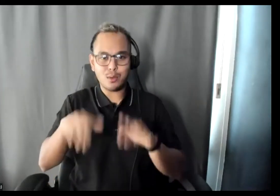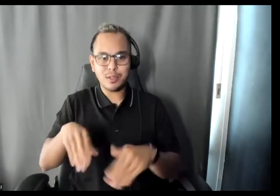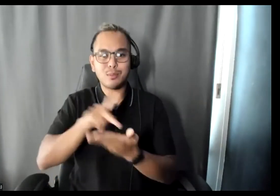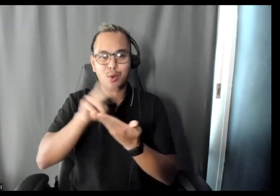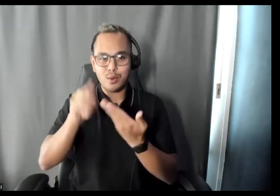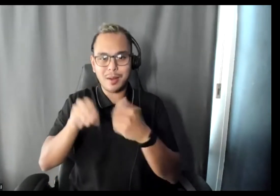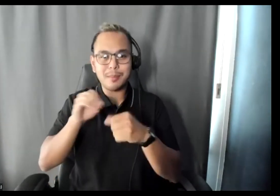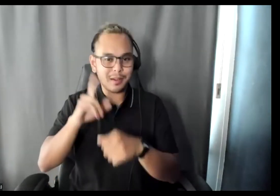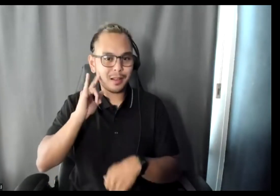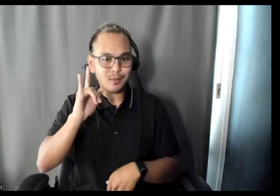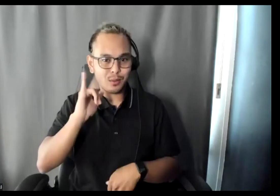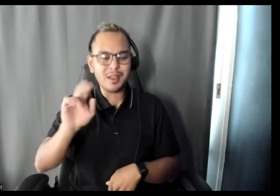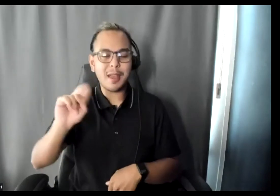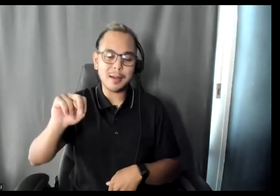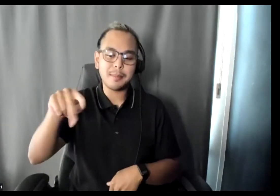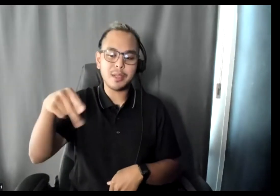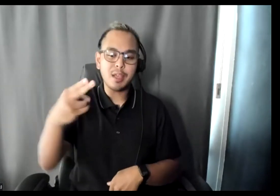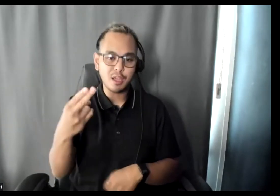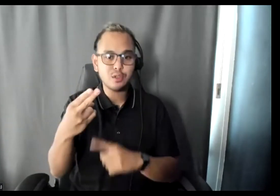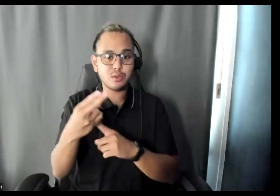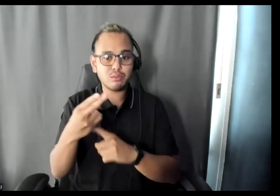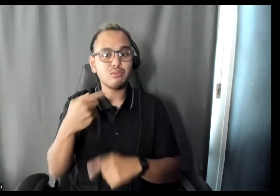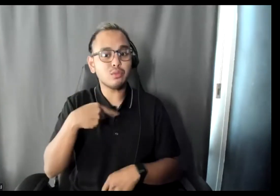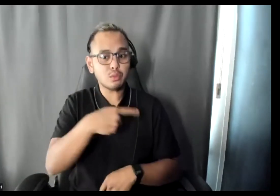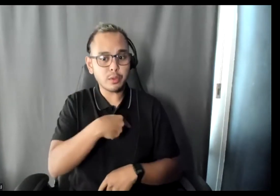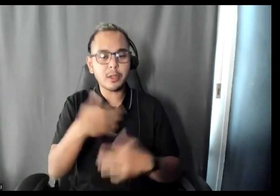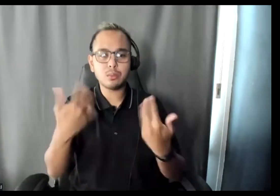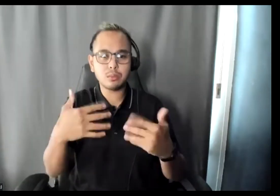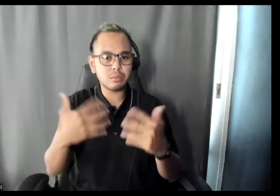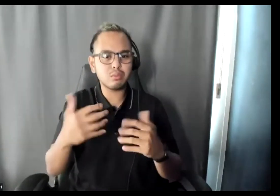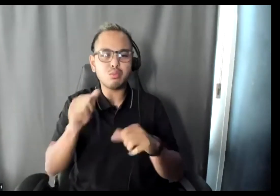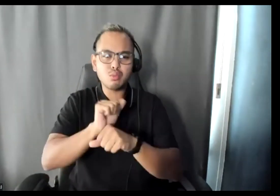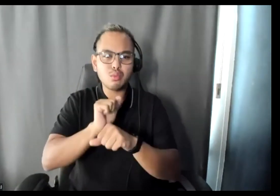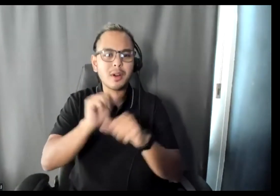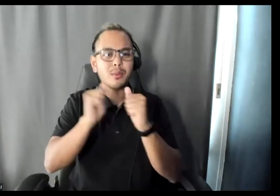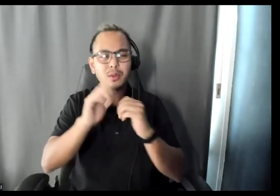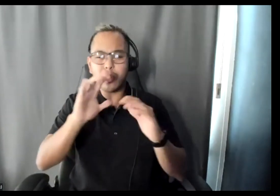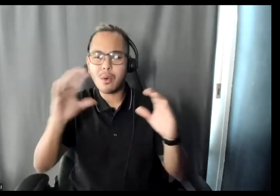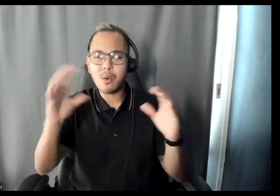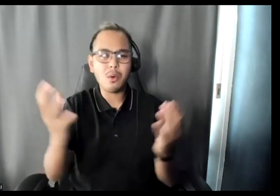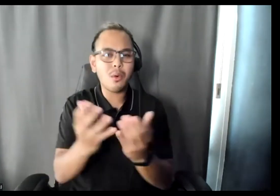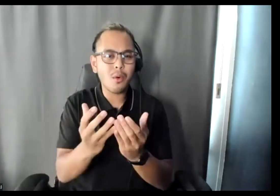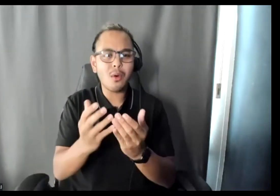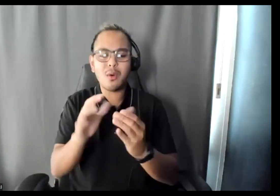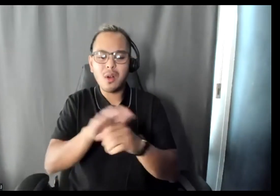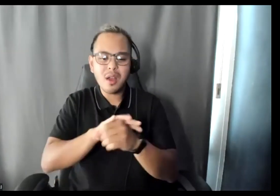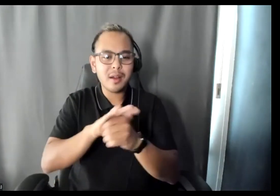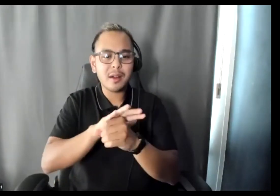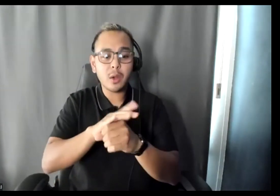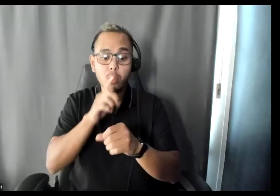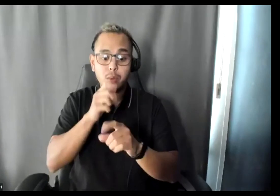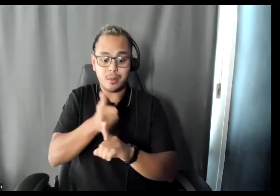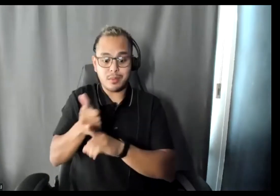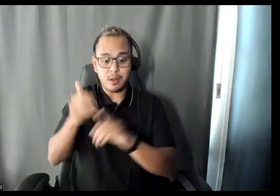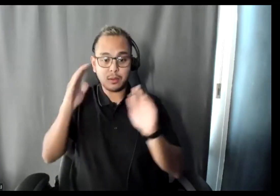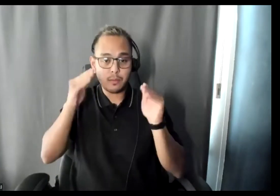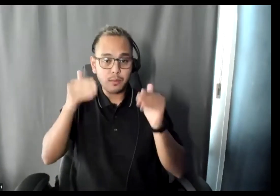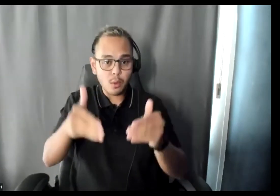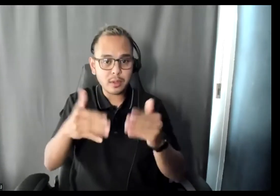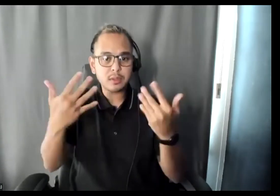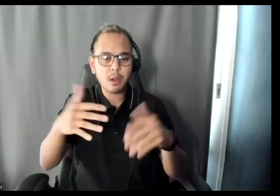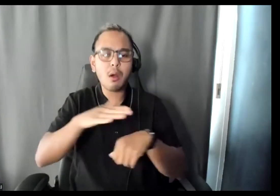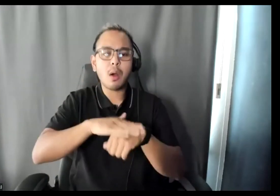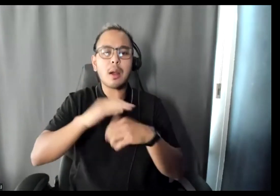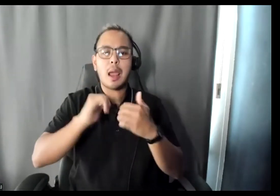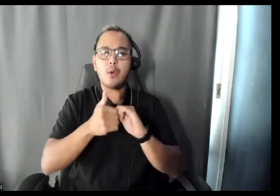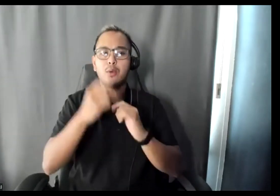around shifting the narrative, working with a whole group of folks across the Bay Area who are focused, right, laser focused on how you